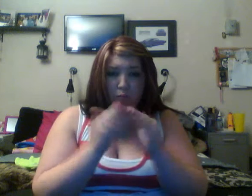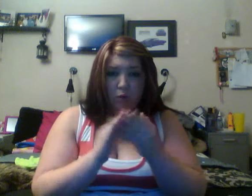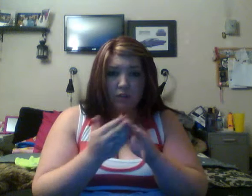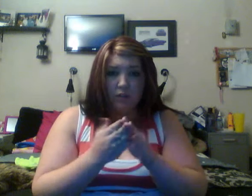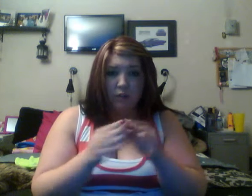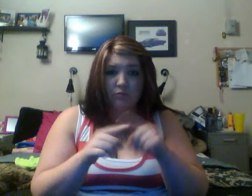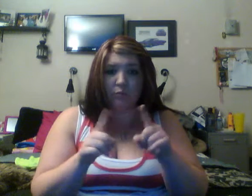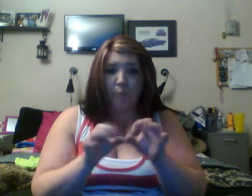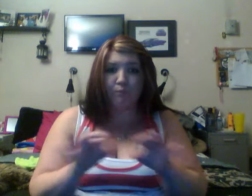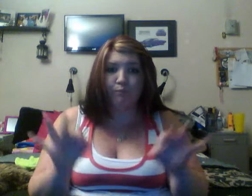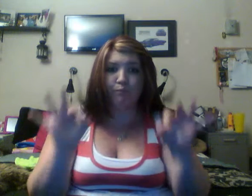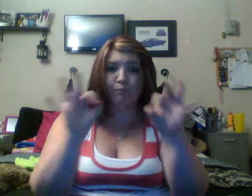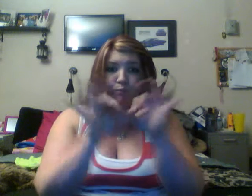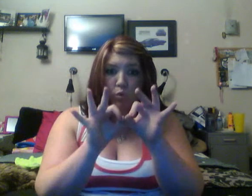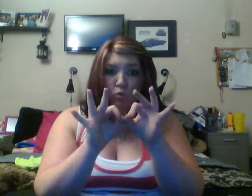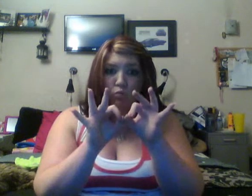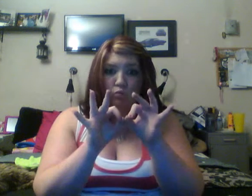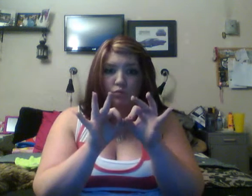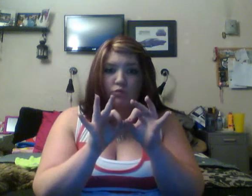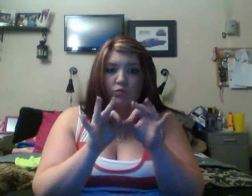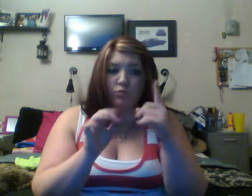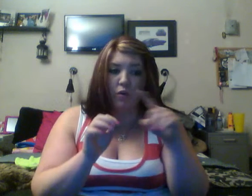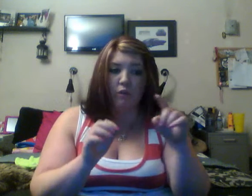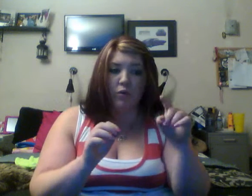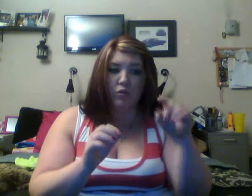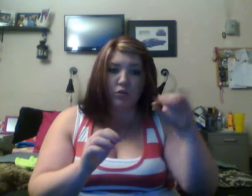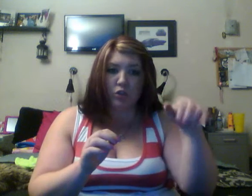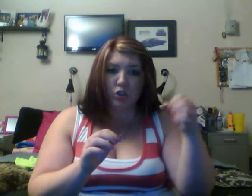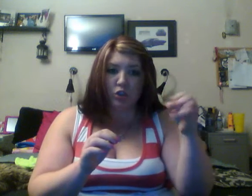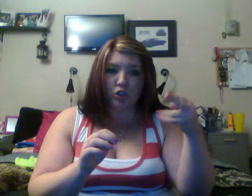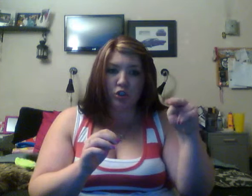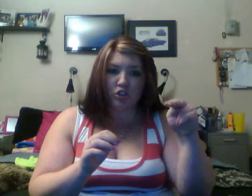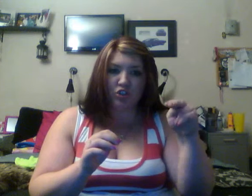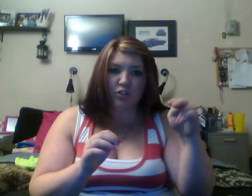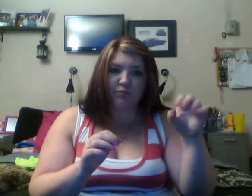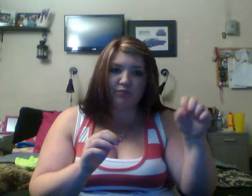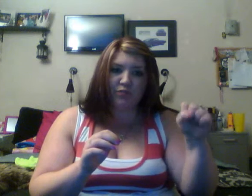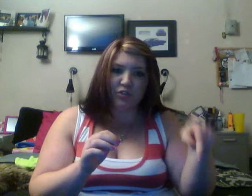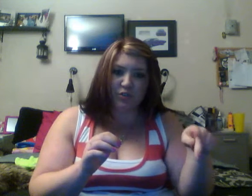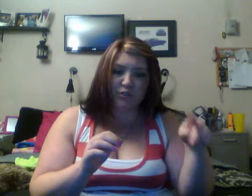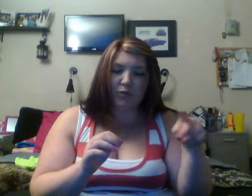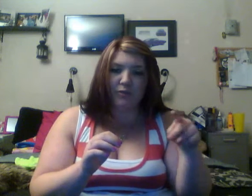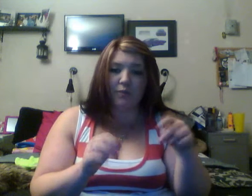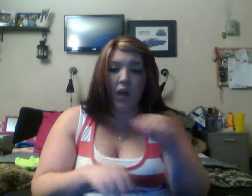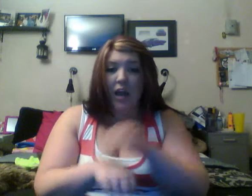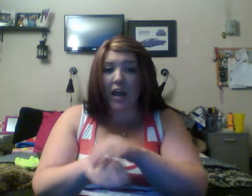John Shakespeare. It had a middle class. Generally, throughout England, you were either very poor or very